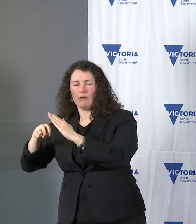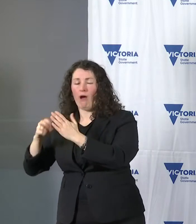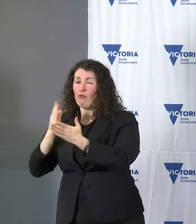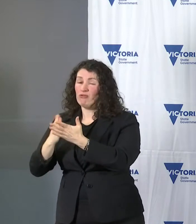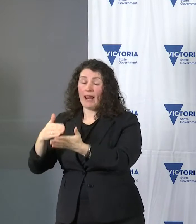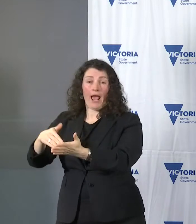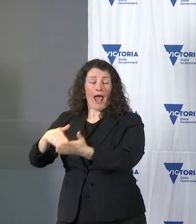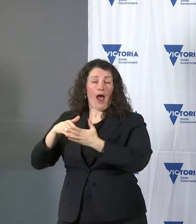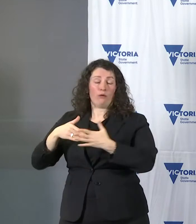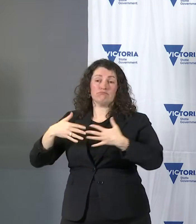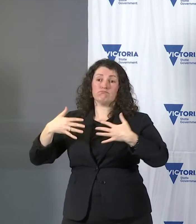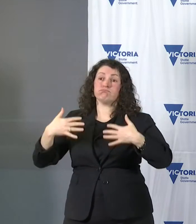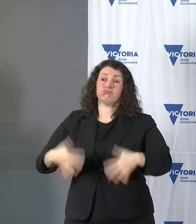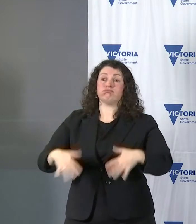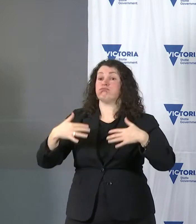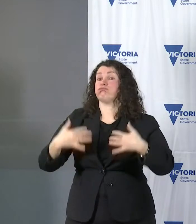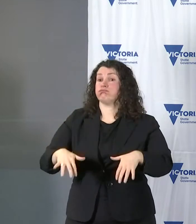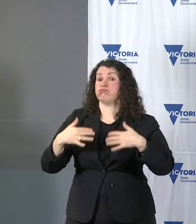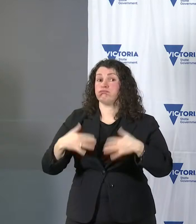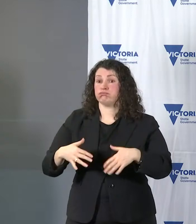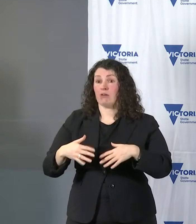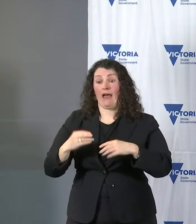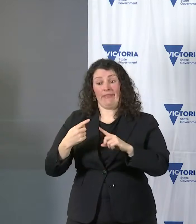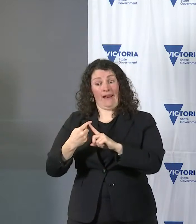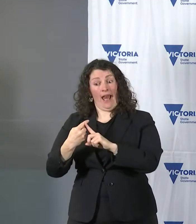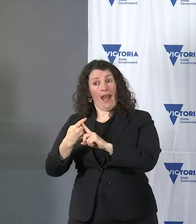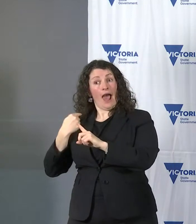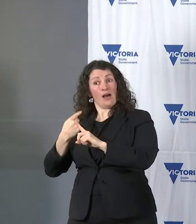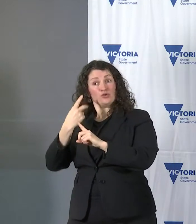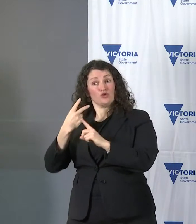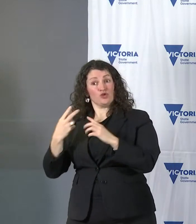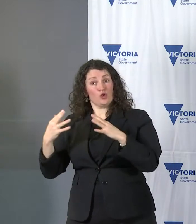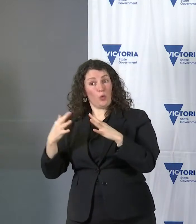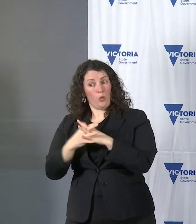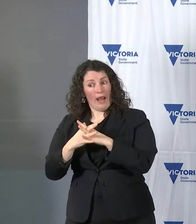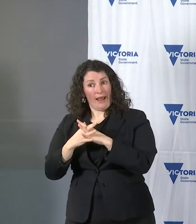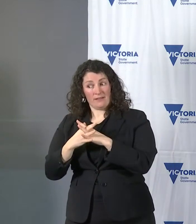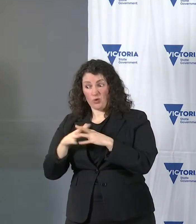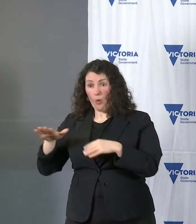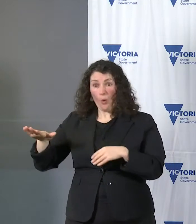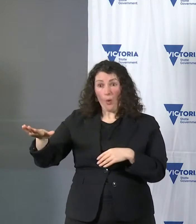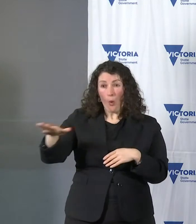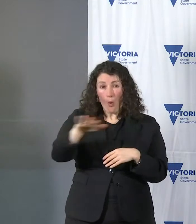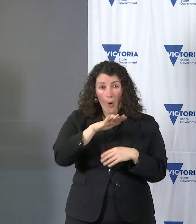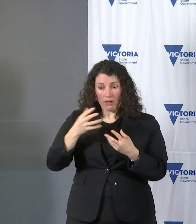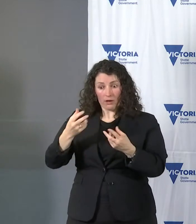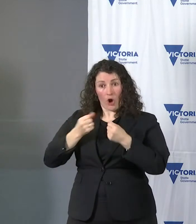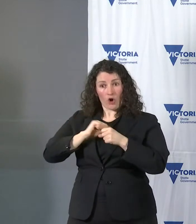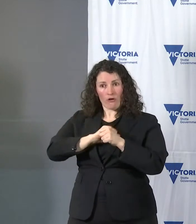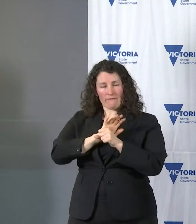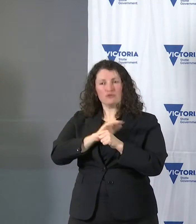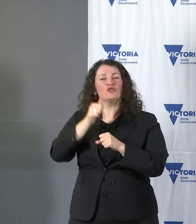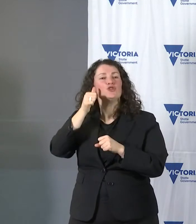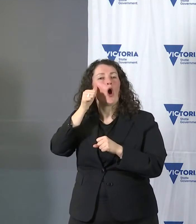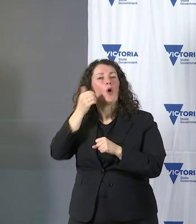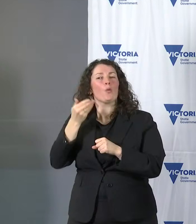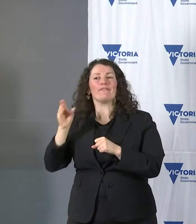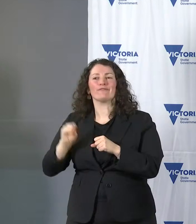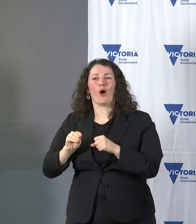weeks we had no mystery cases. And on the basis of that, allow us